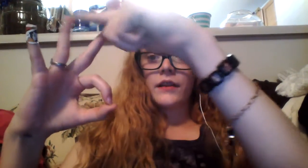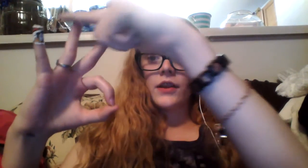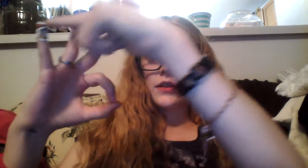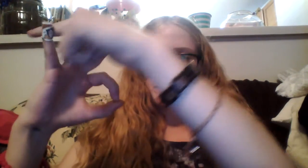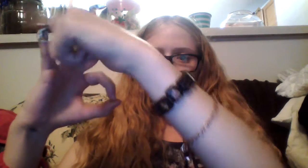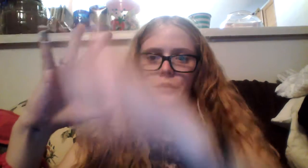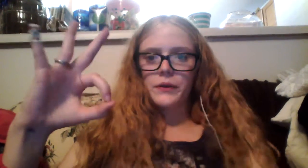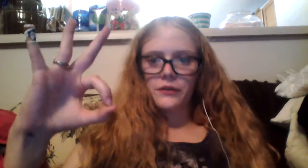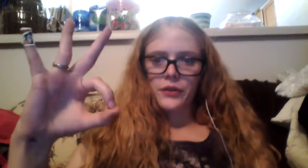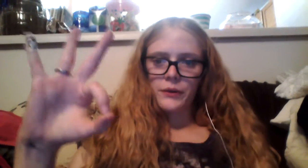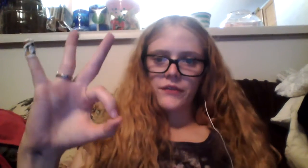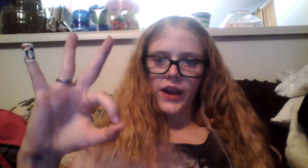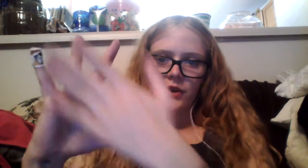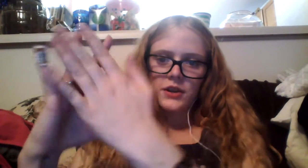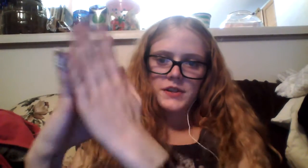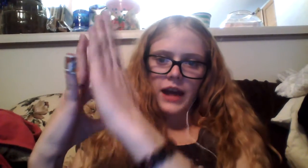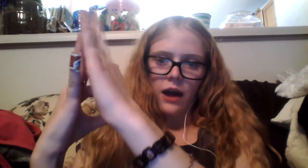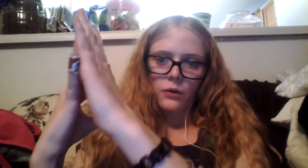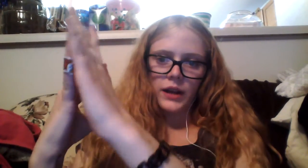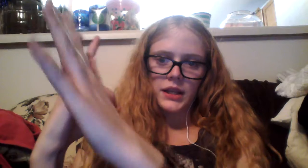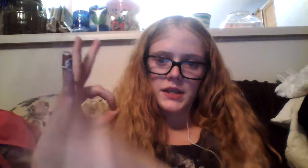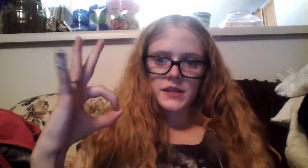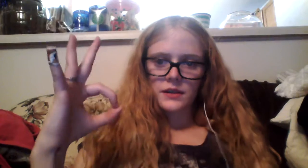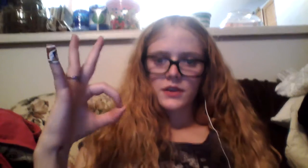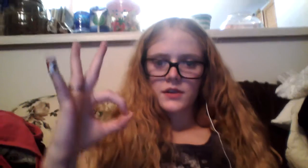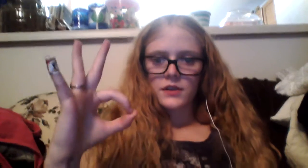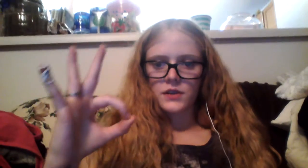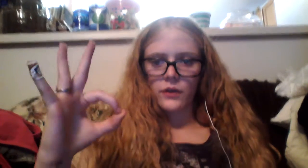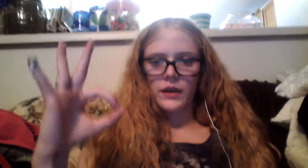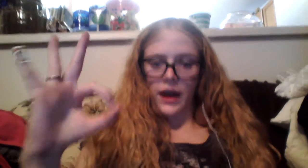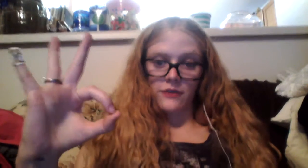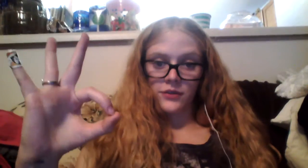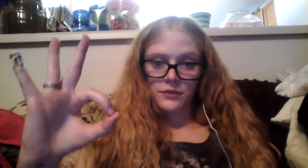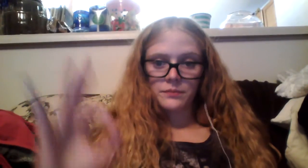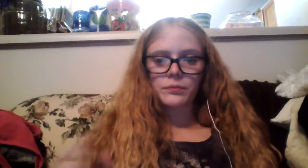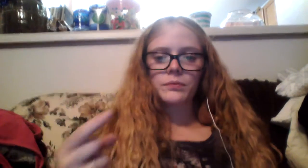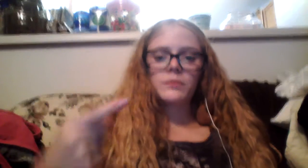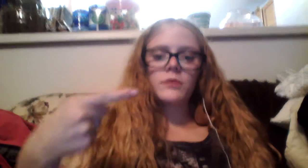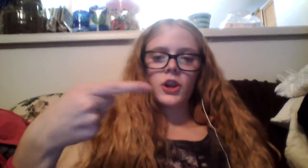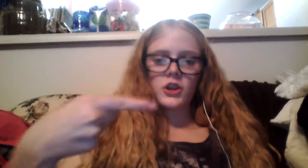And three fingers out like this. So F. G.